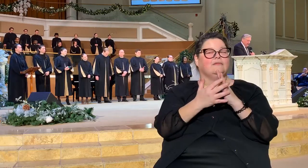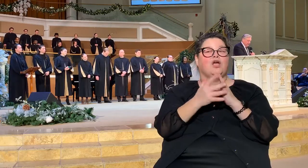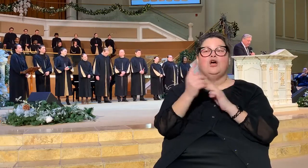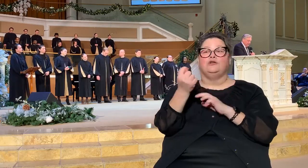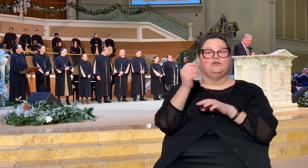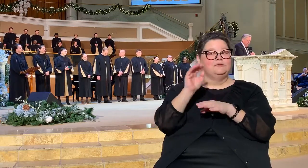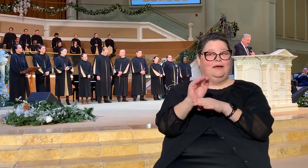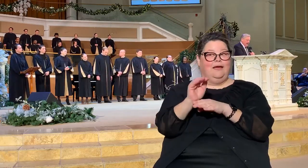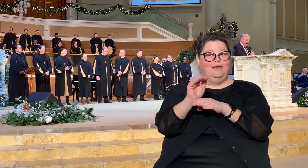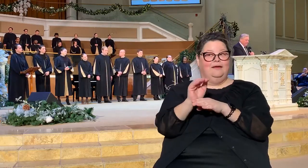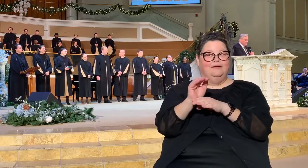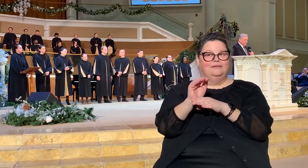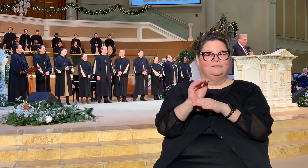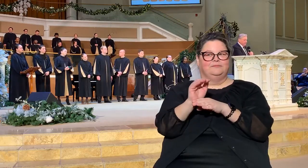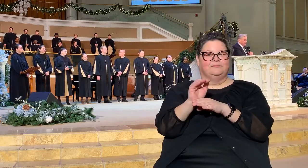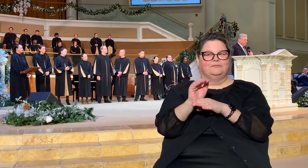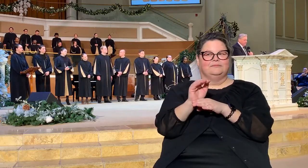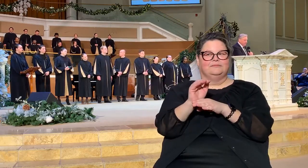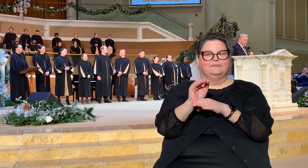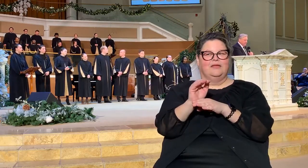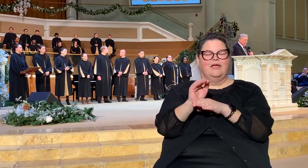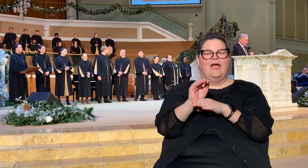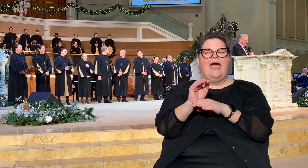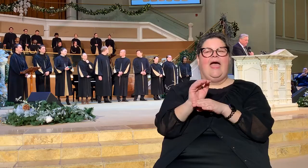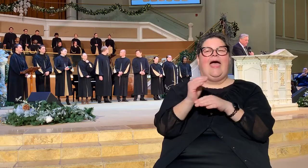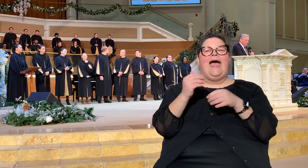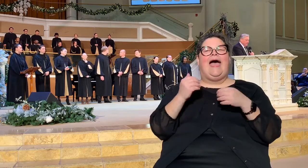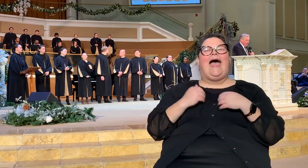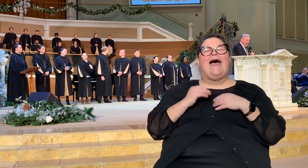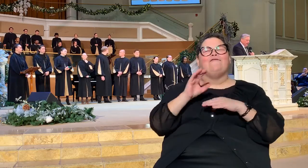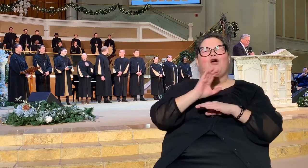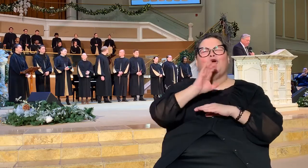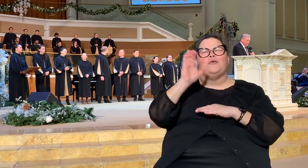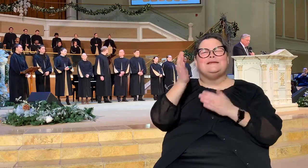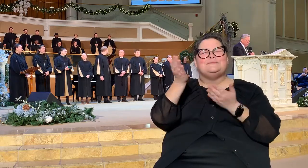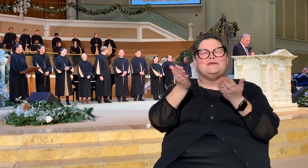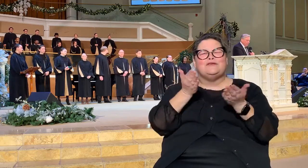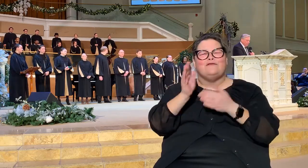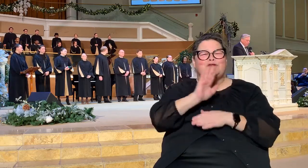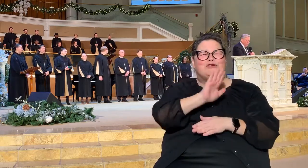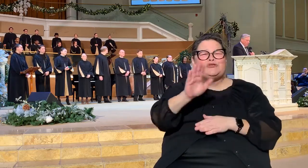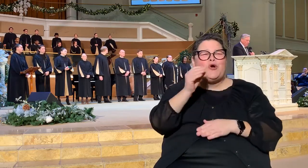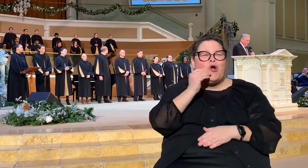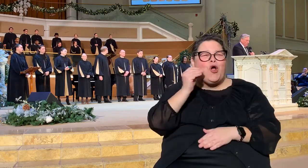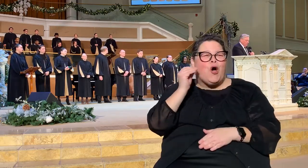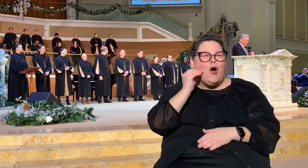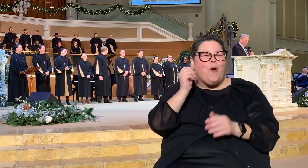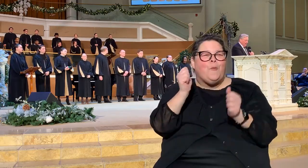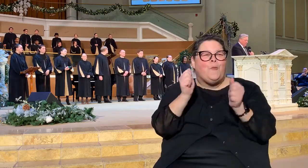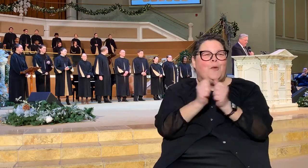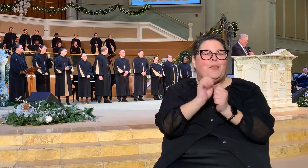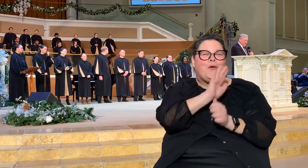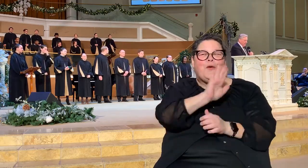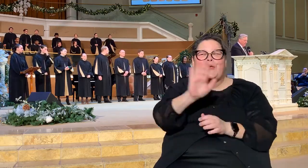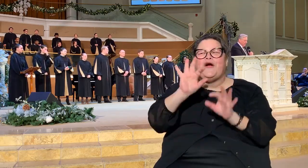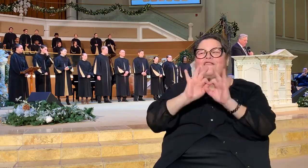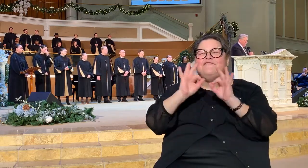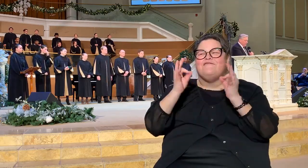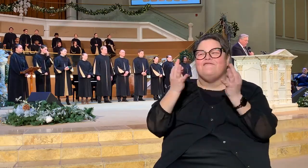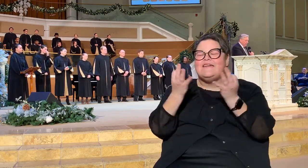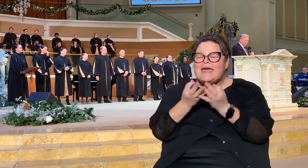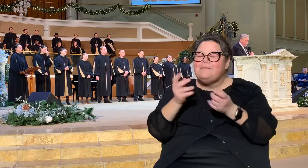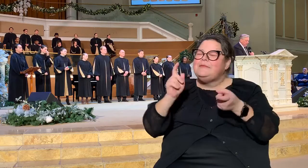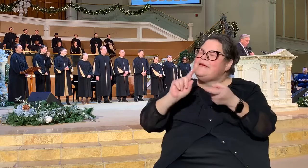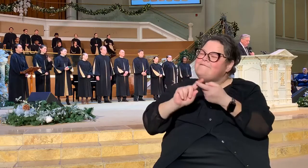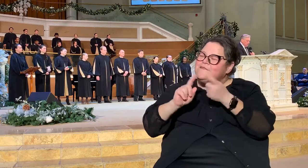Tuesday night, have Christmas service in your house with your family and